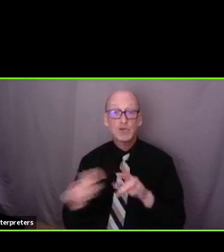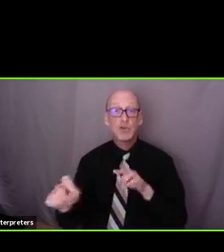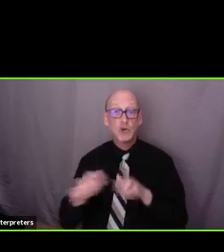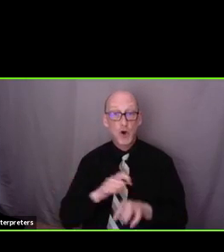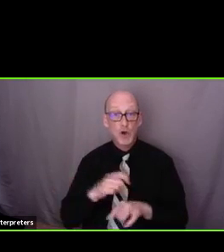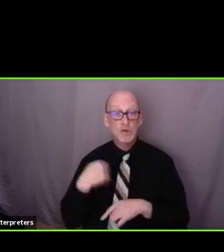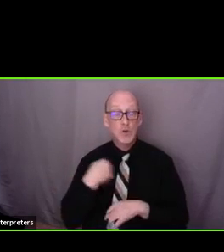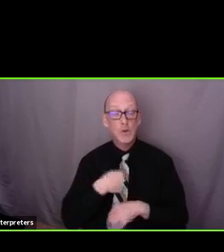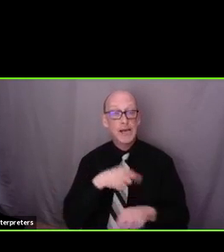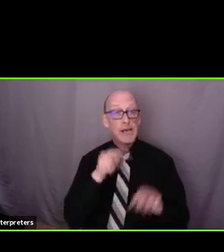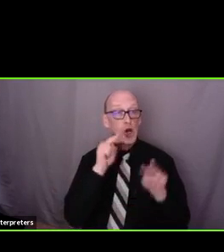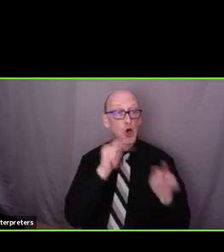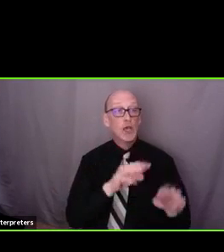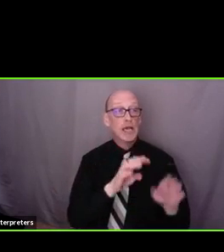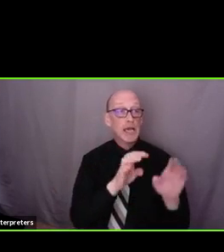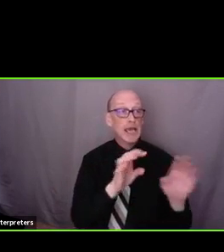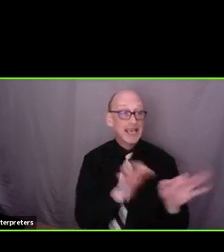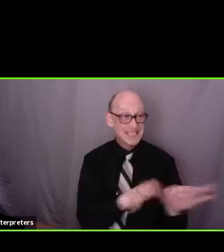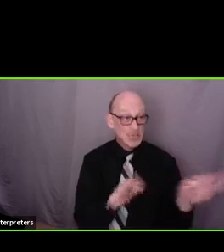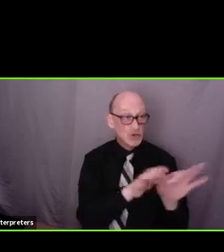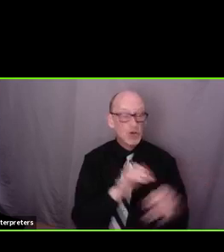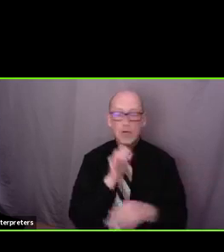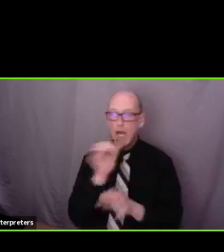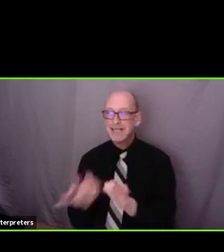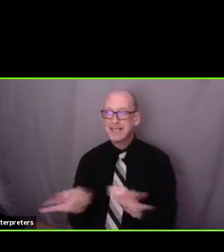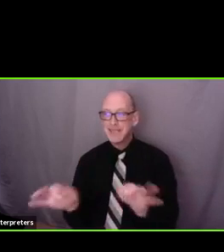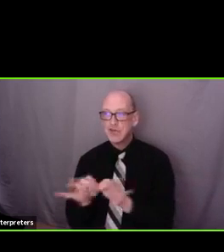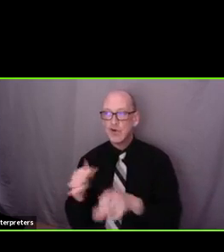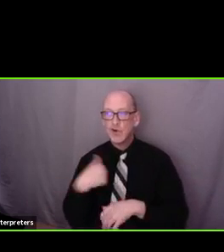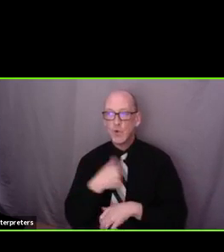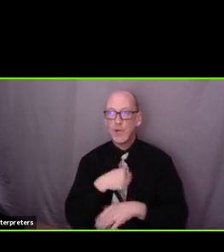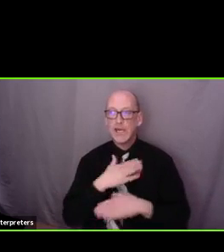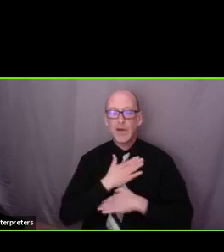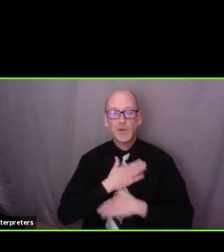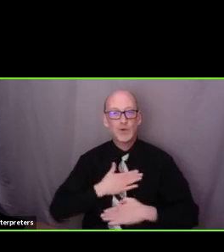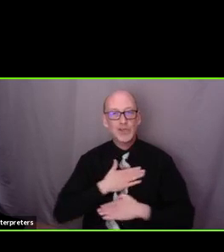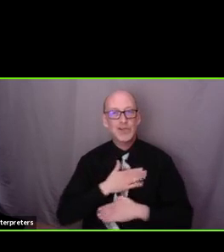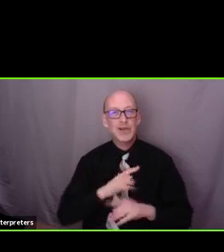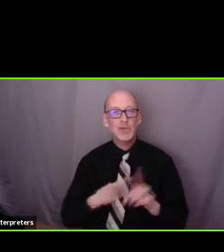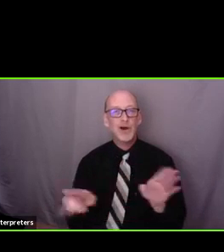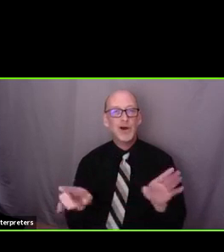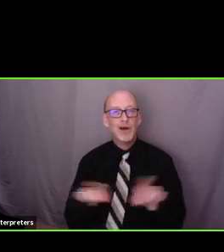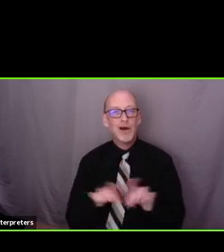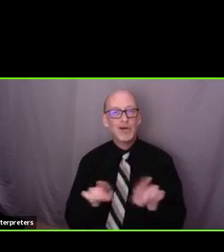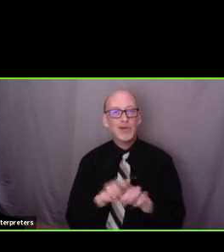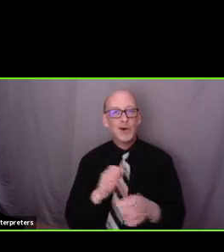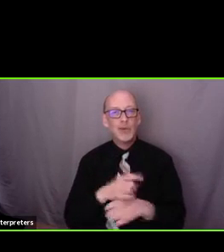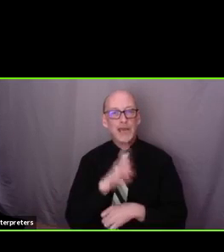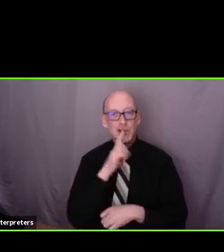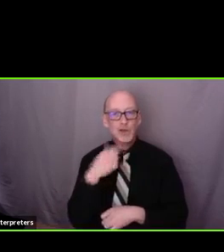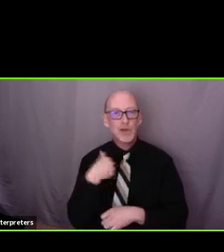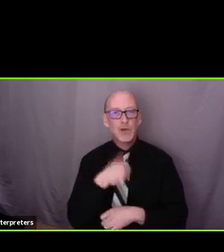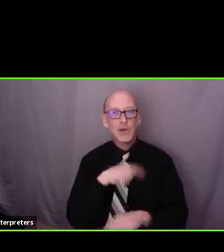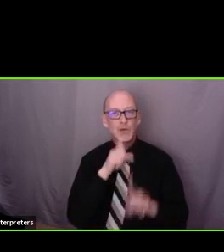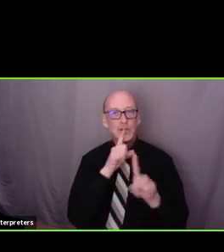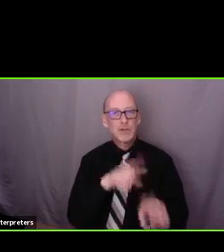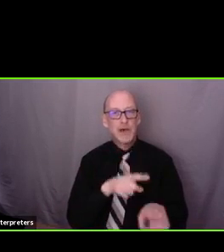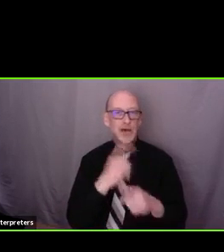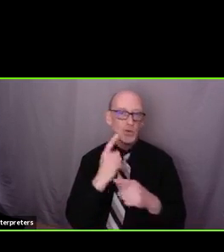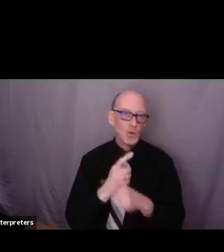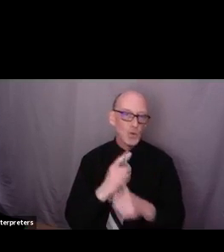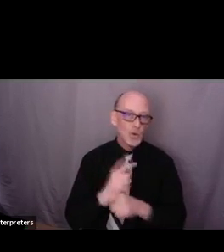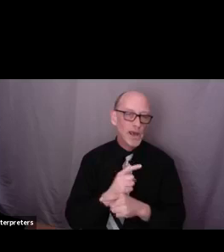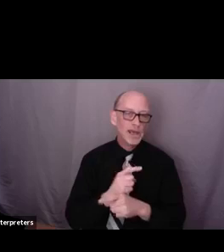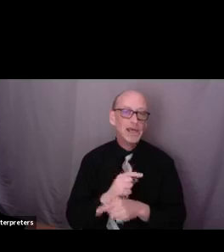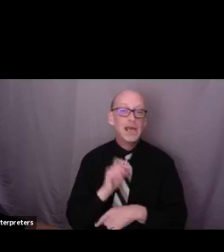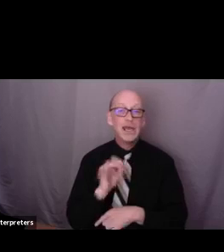non-essential. We appreciate that. But again, we want to make sure that we're responding effectively and efficiently. And so if you do have